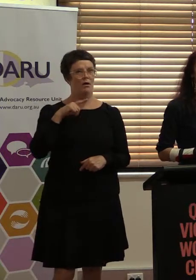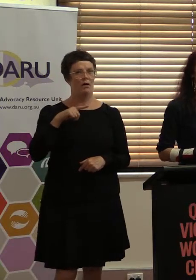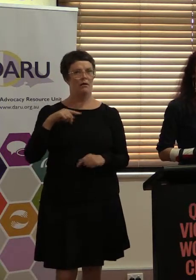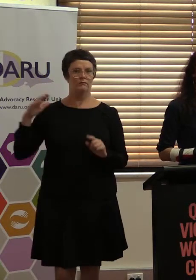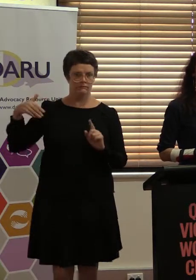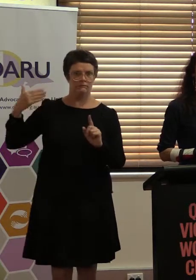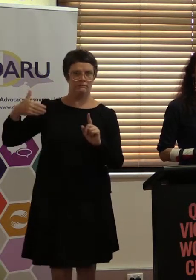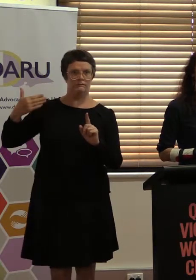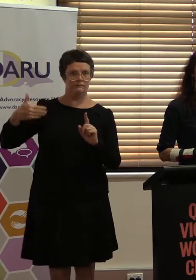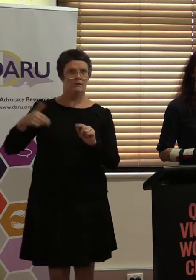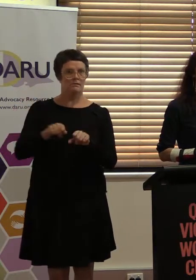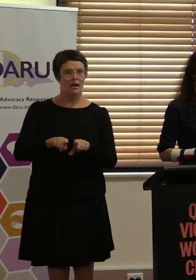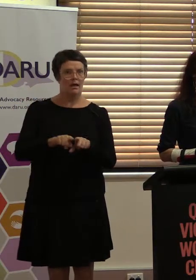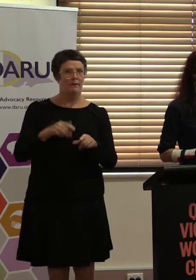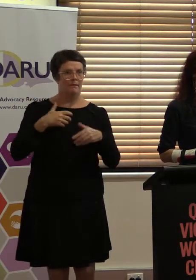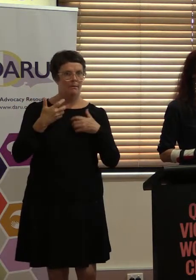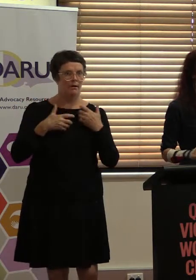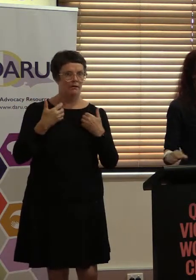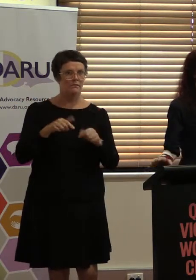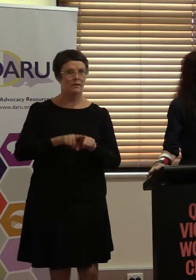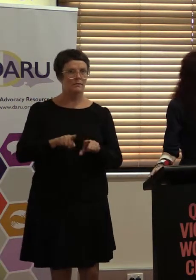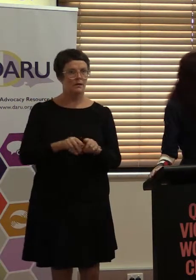Does anyone have an explanation?